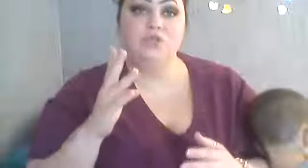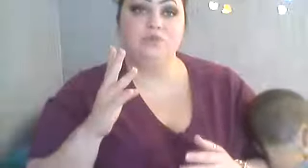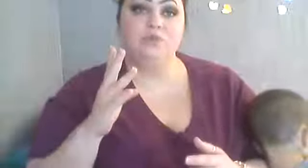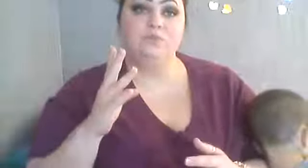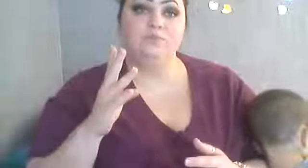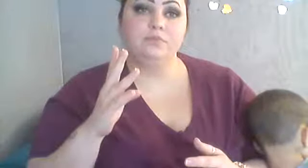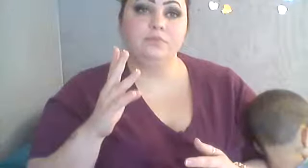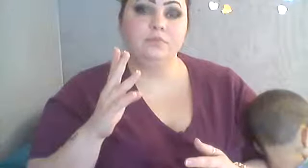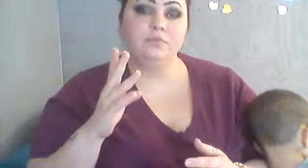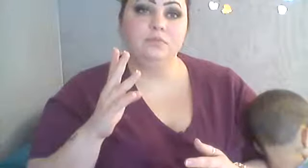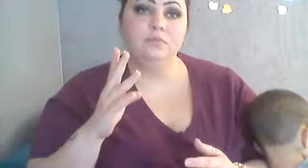to